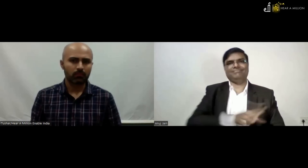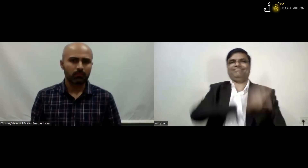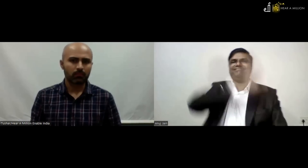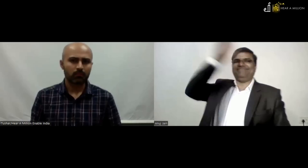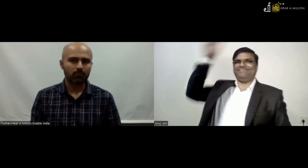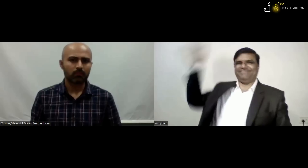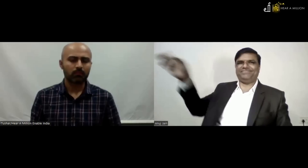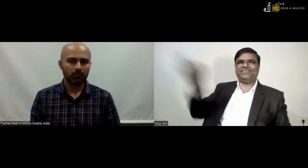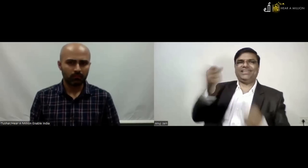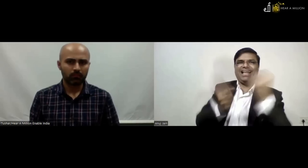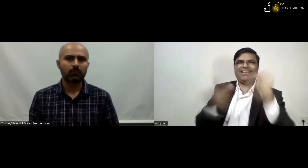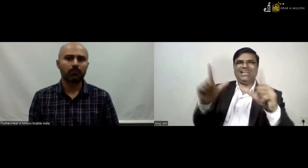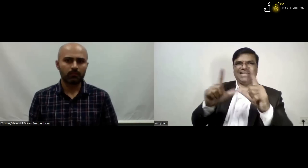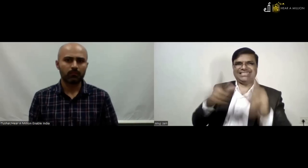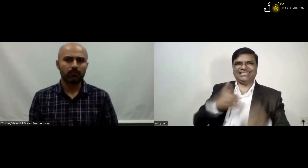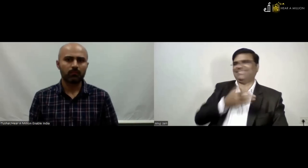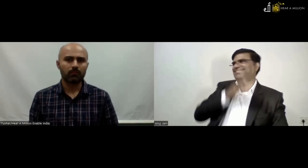was